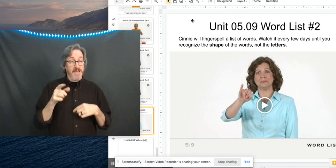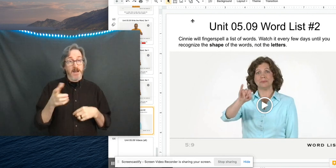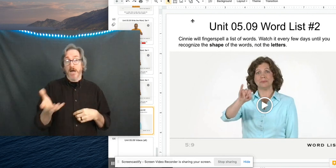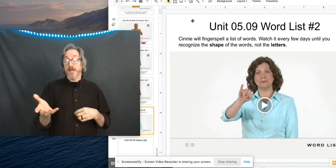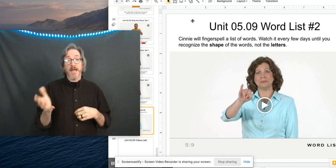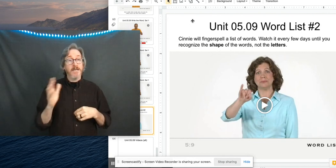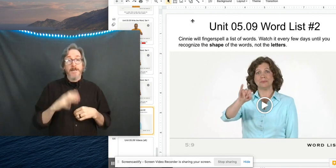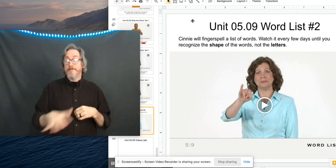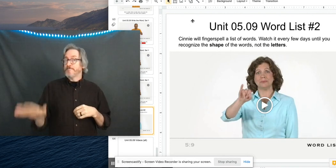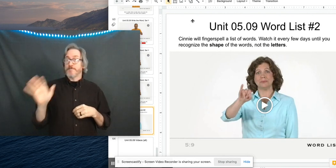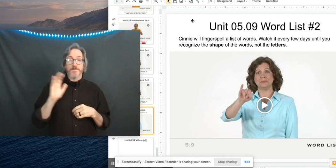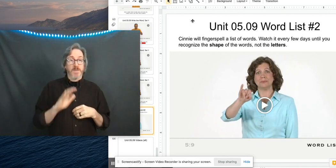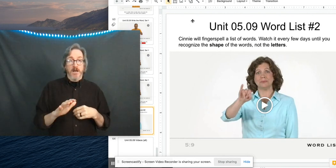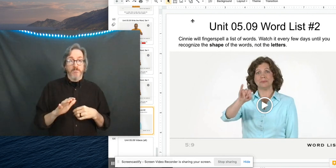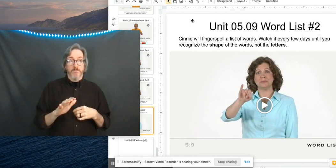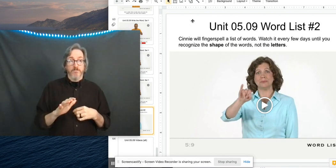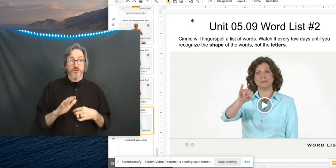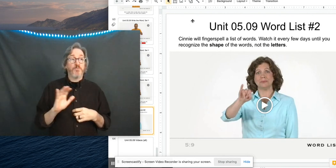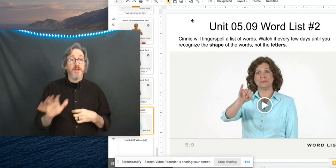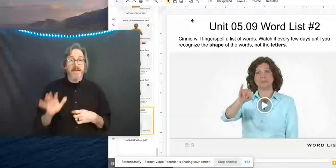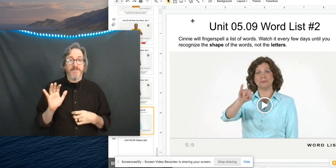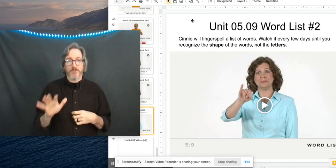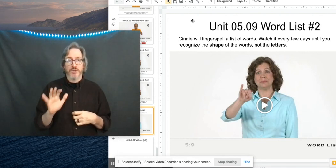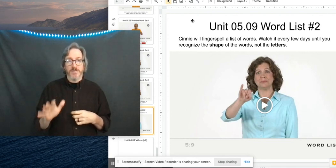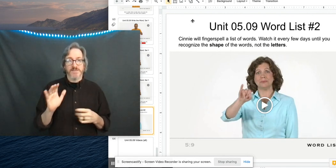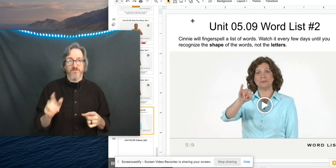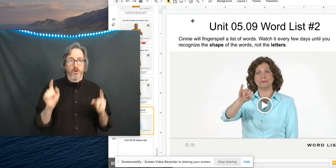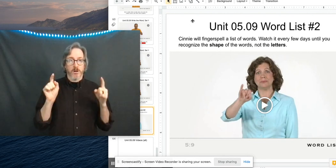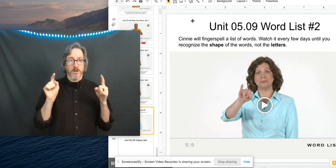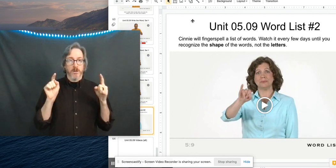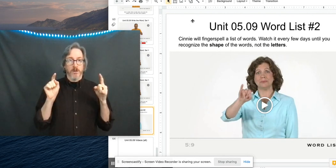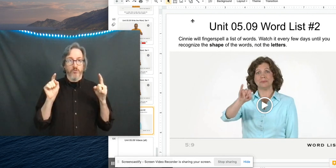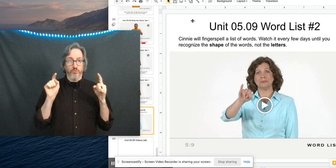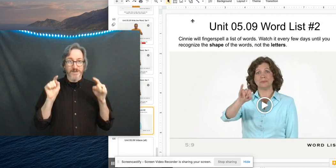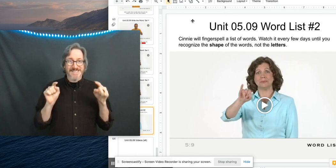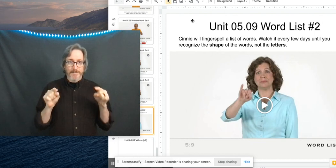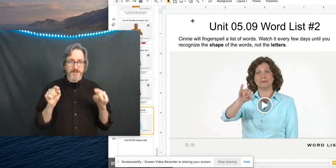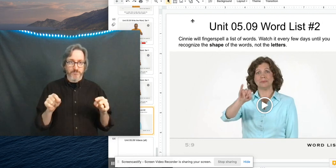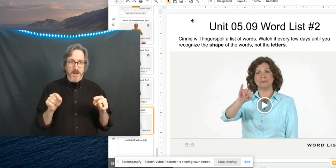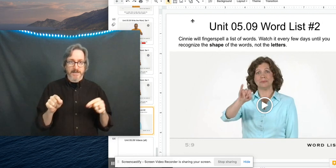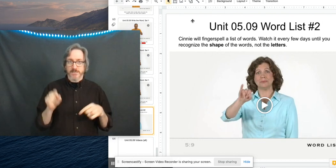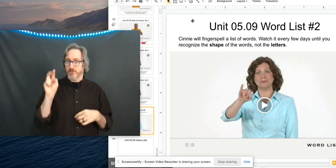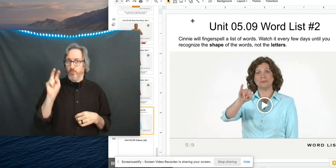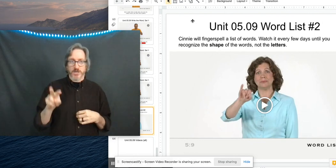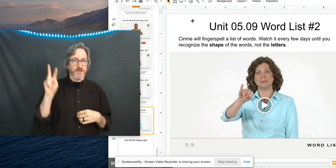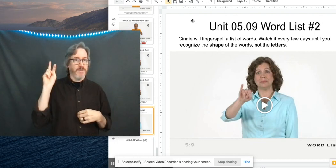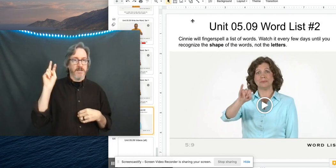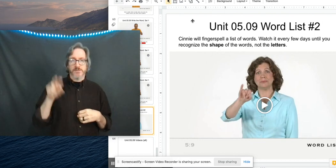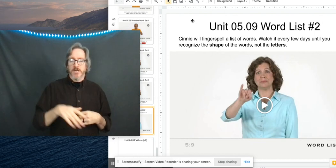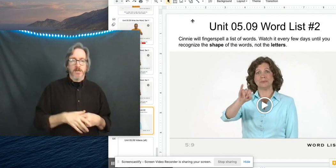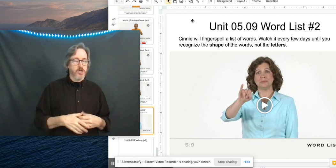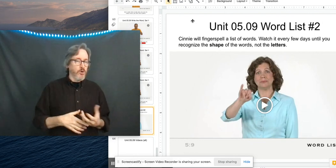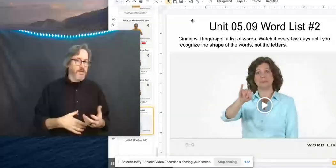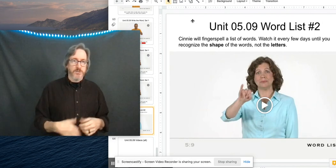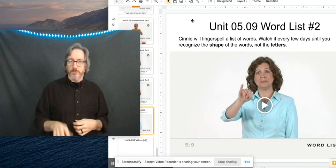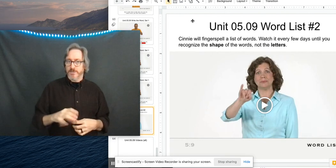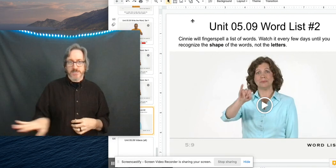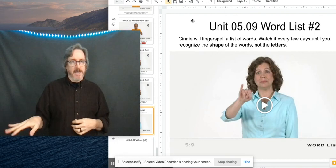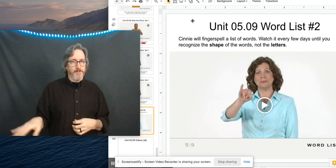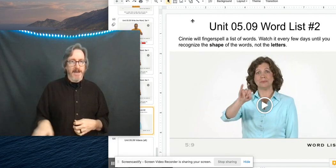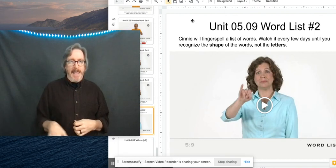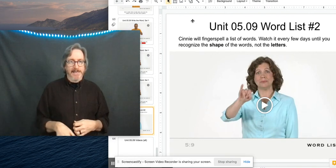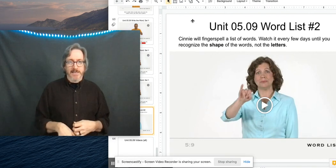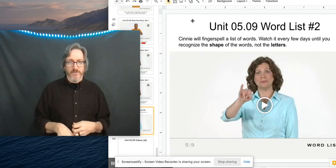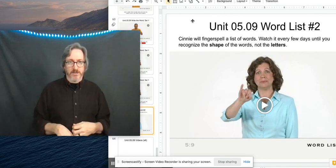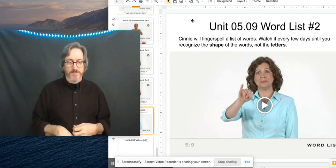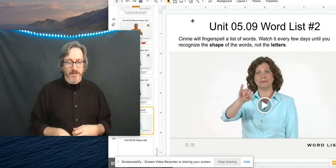expressive. And online, there's plenty of opportunities for receptive practice. Watching videos, go to YouTube and just type